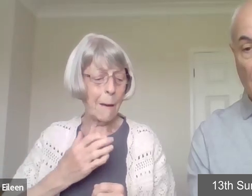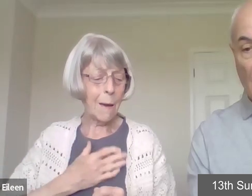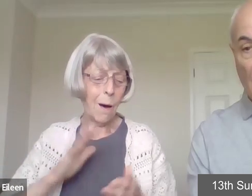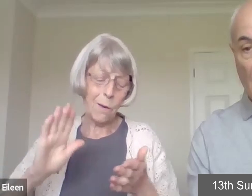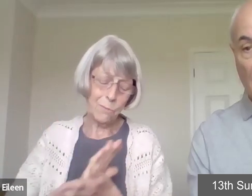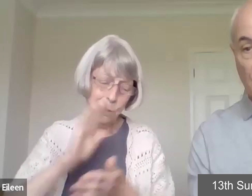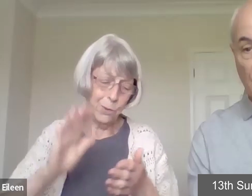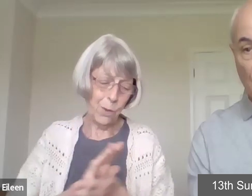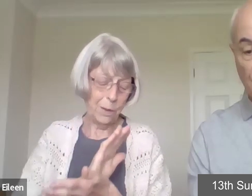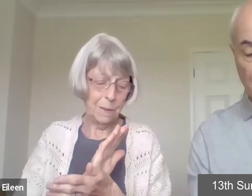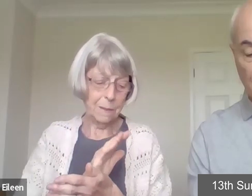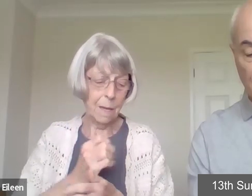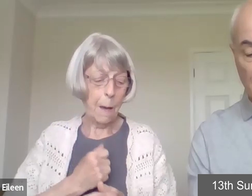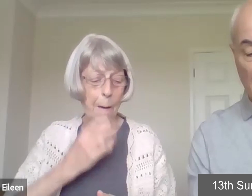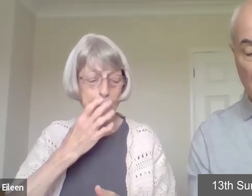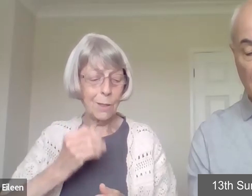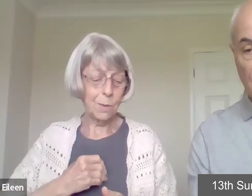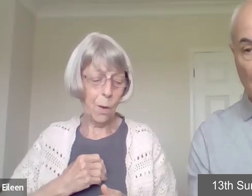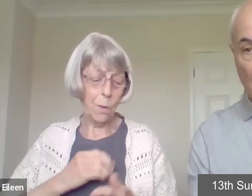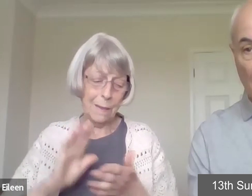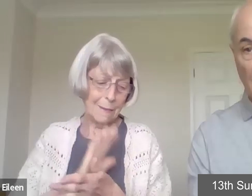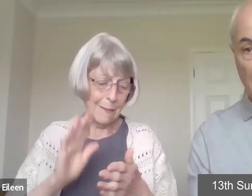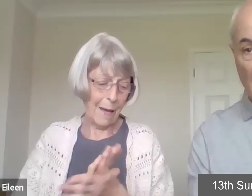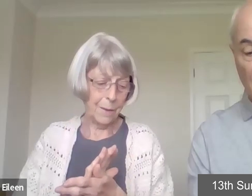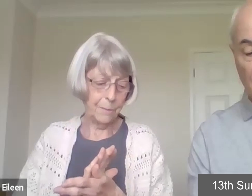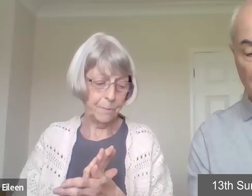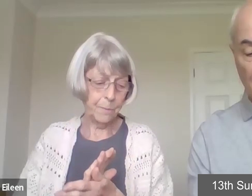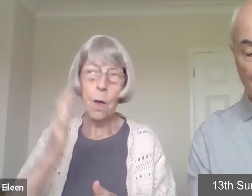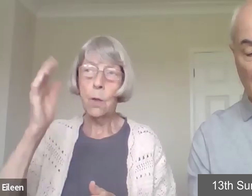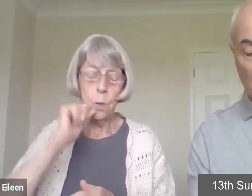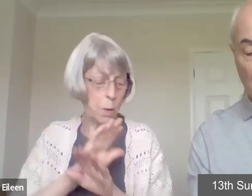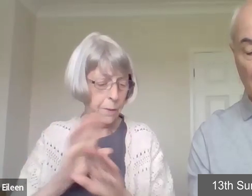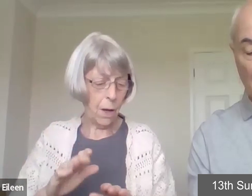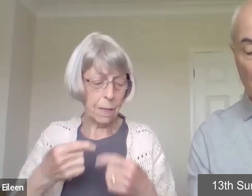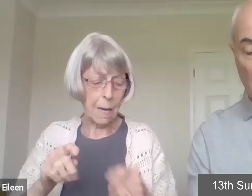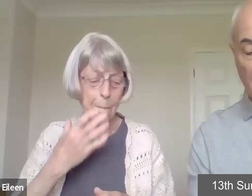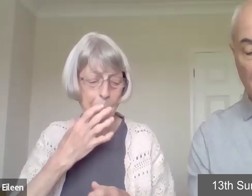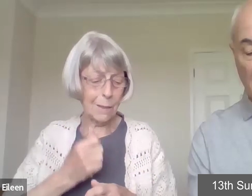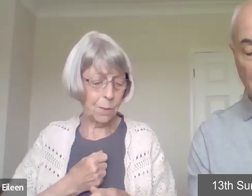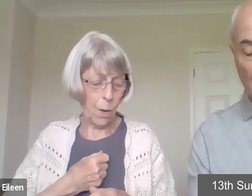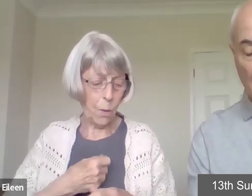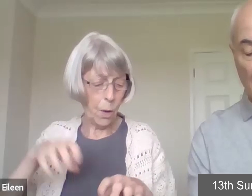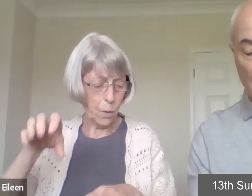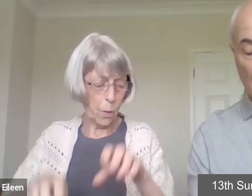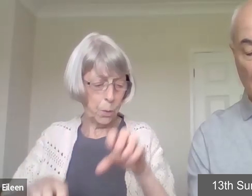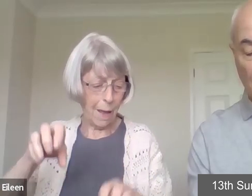My heart rejoices, my soul is glad. You will not let my soul go to